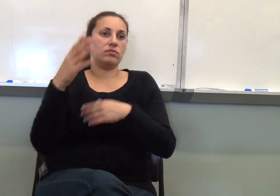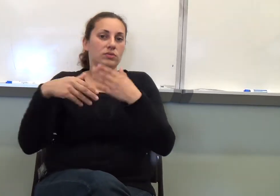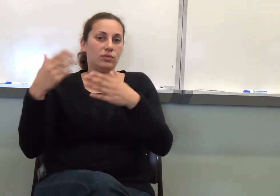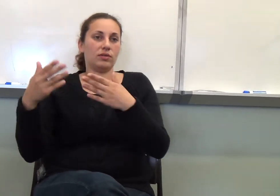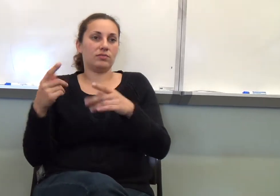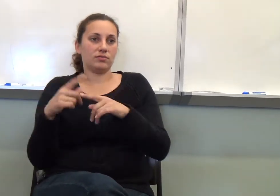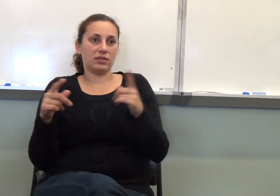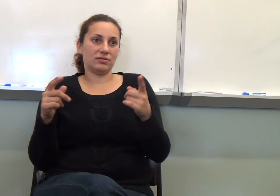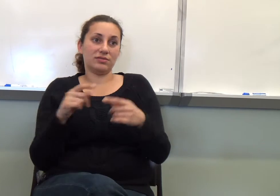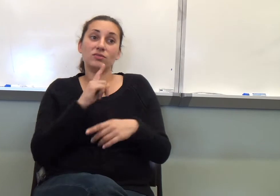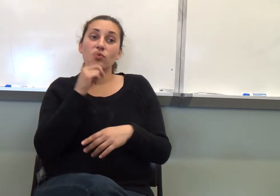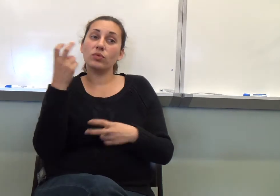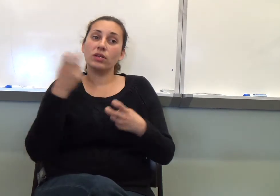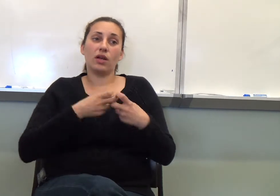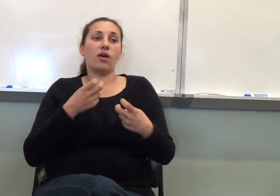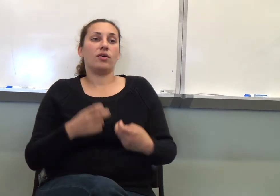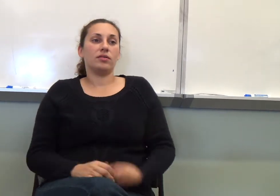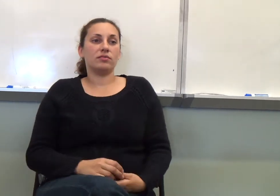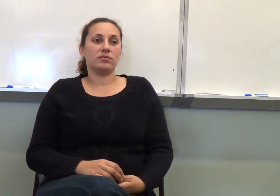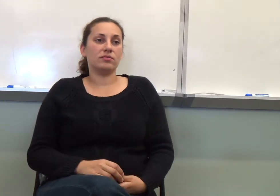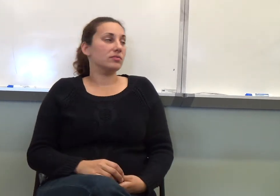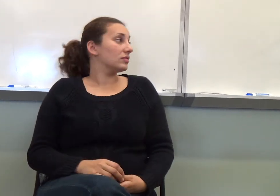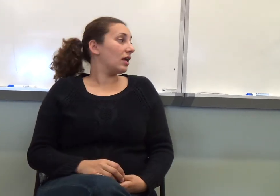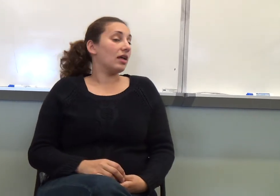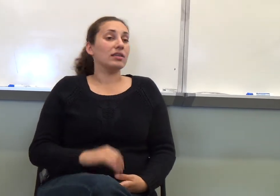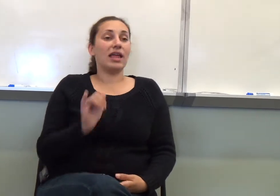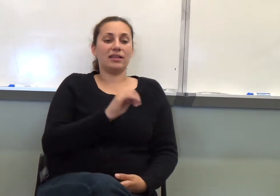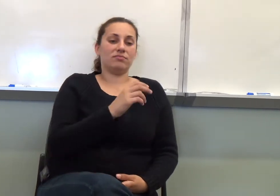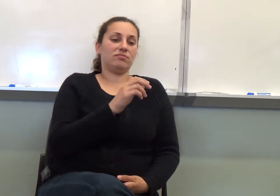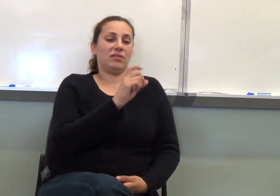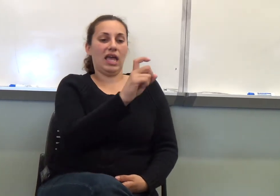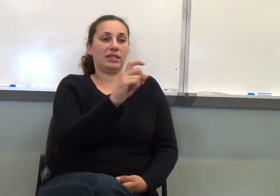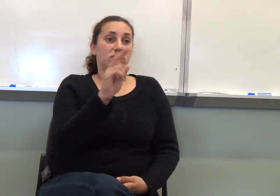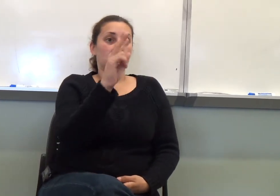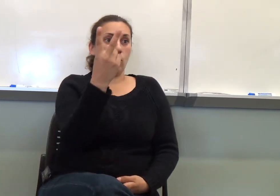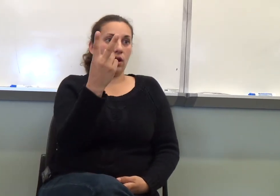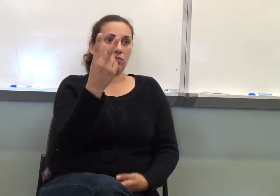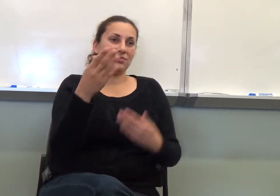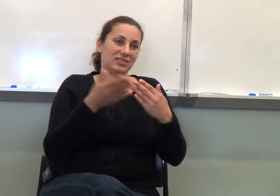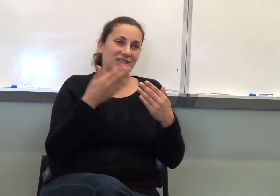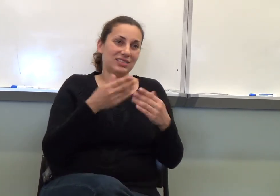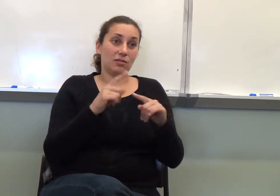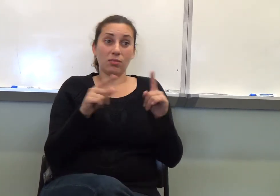Extremely difficult. Second power is doable. The rest of them are much more complicated.